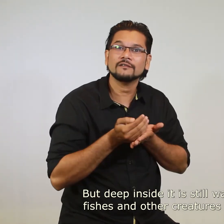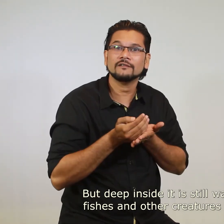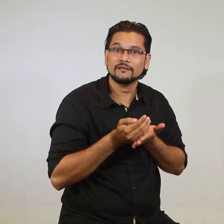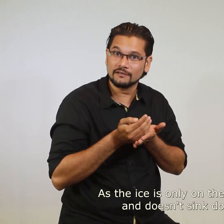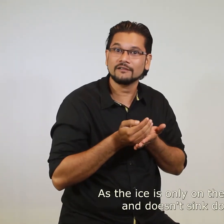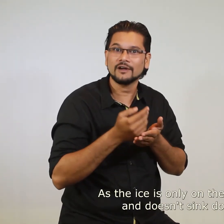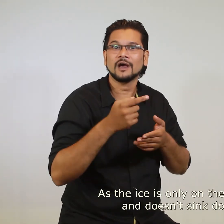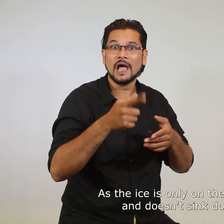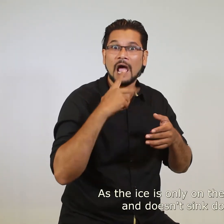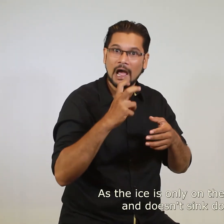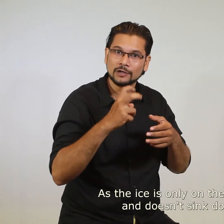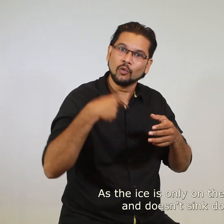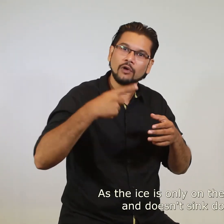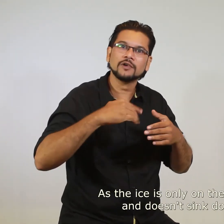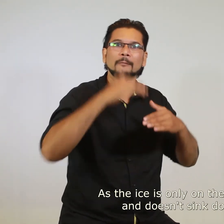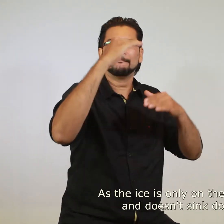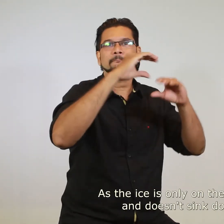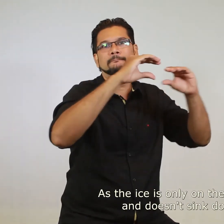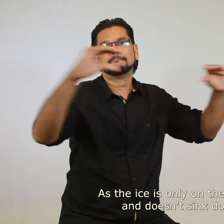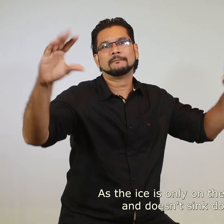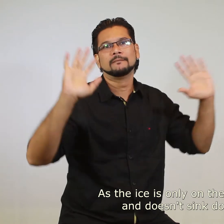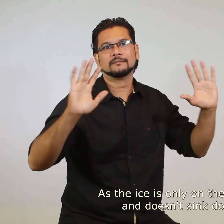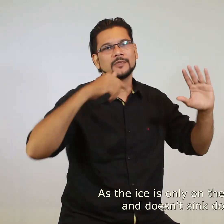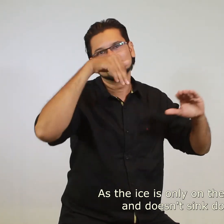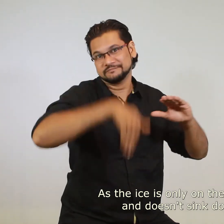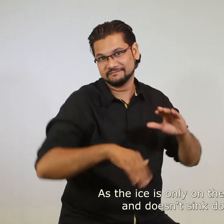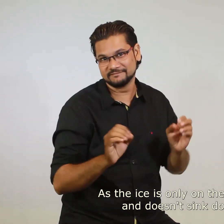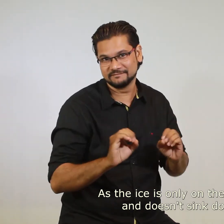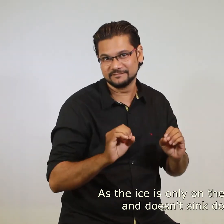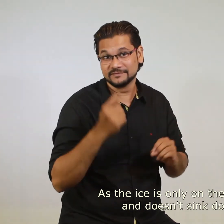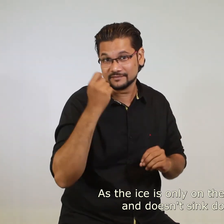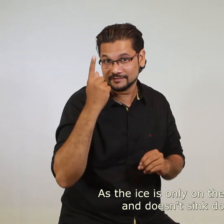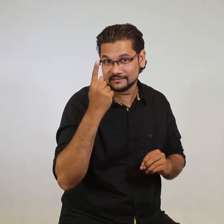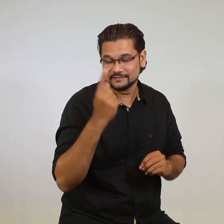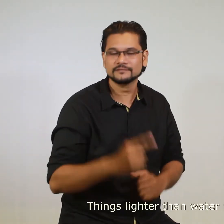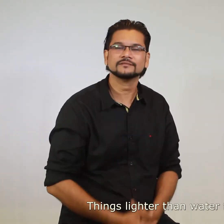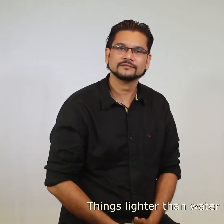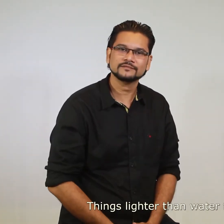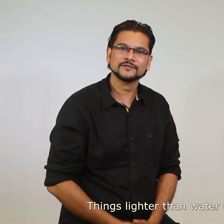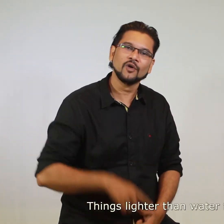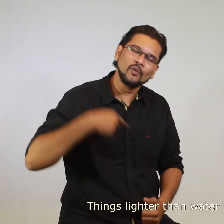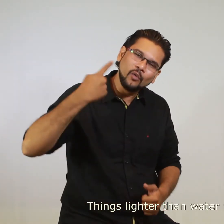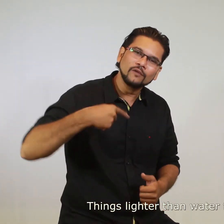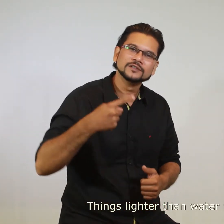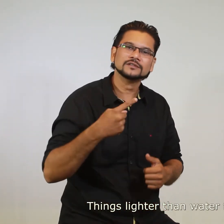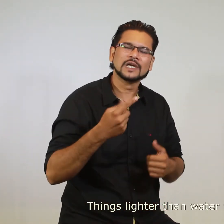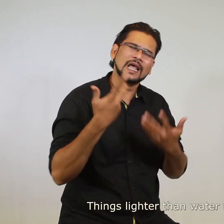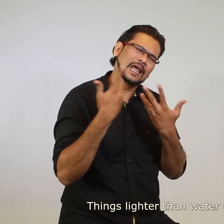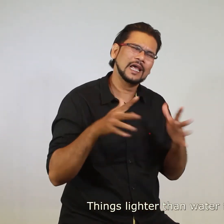safely. This is because the ice is only on the surface and doesn't sink.